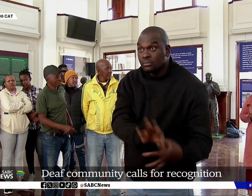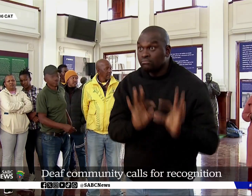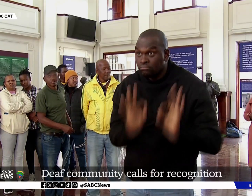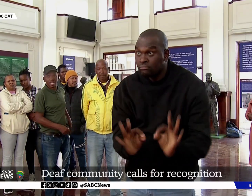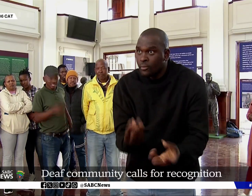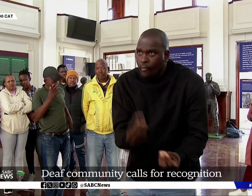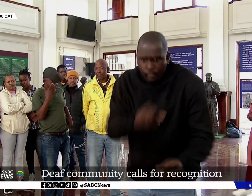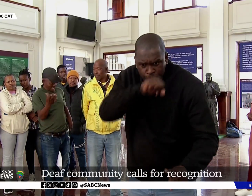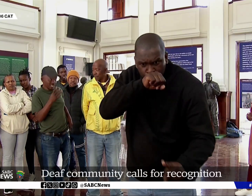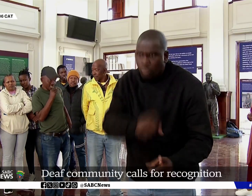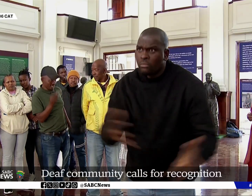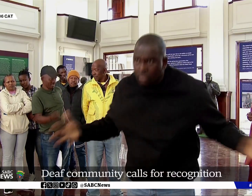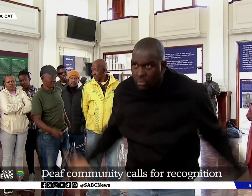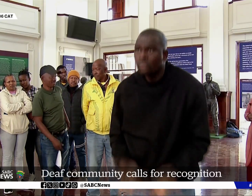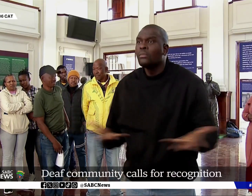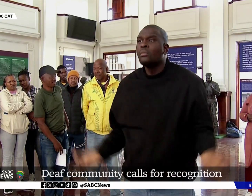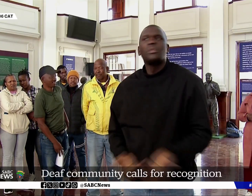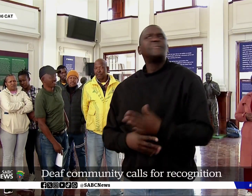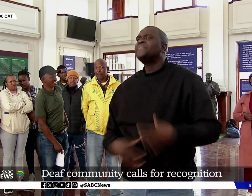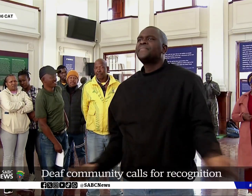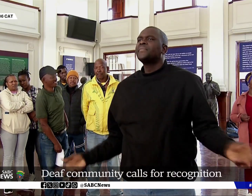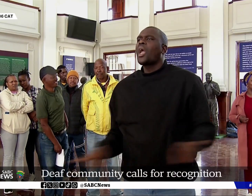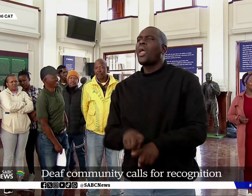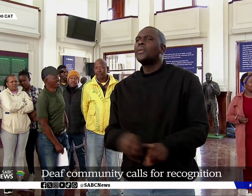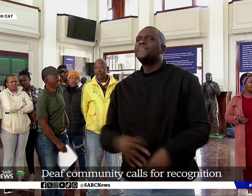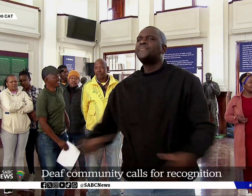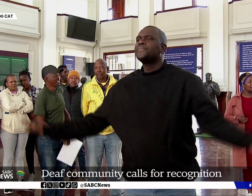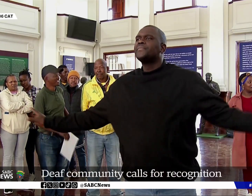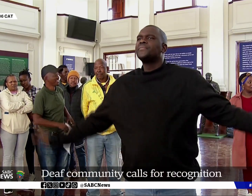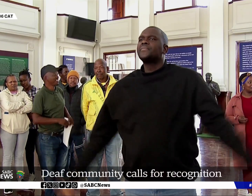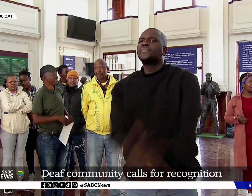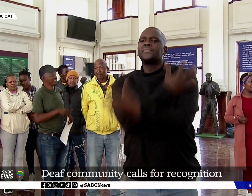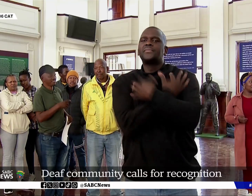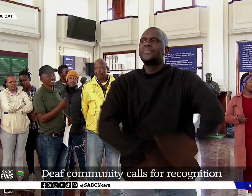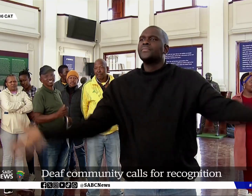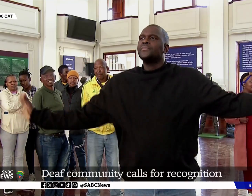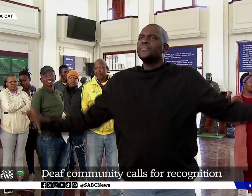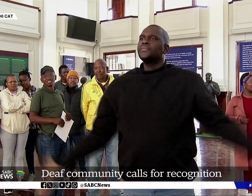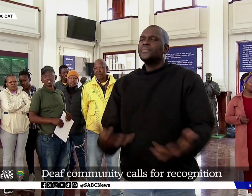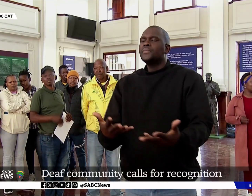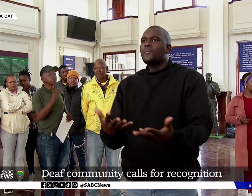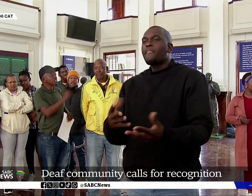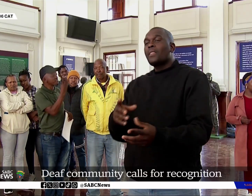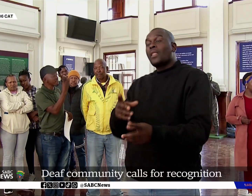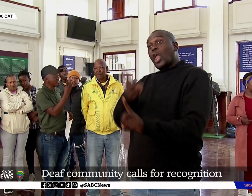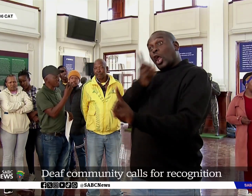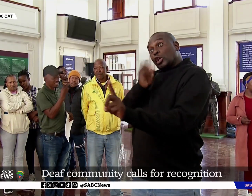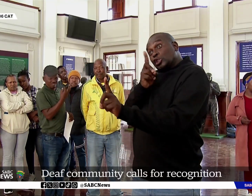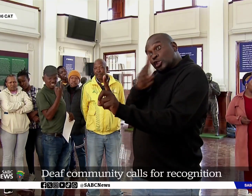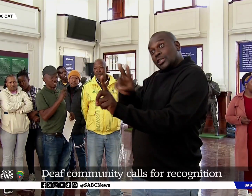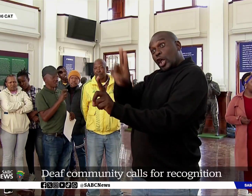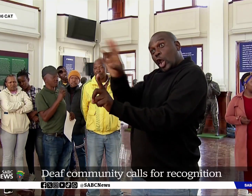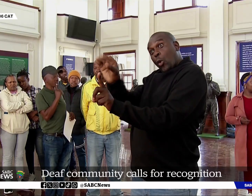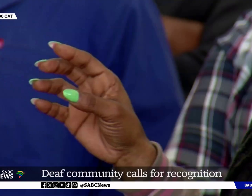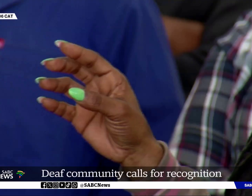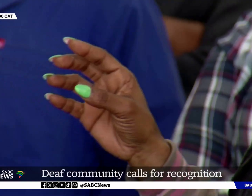all. There is no proper communication and understanding between the learner and the educator.